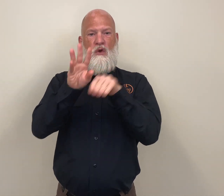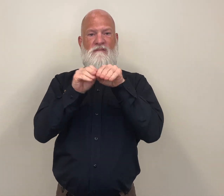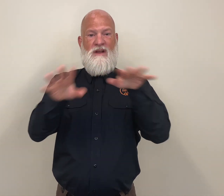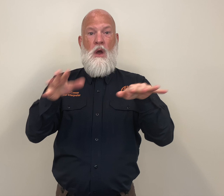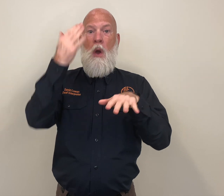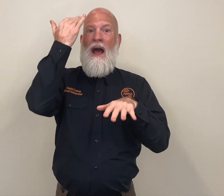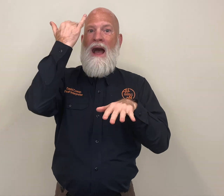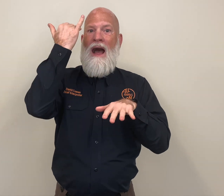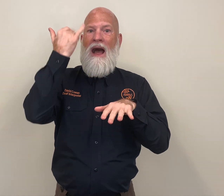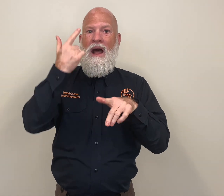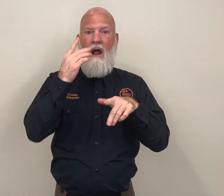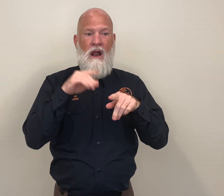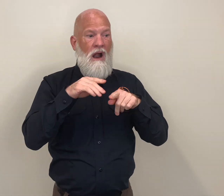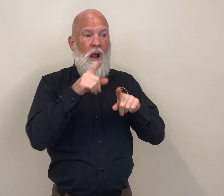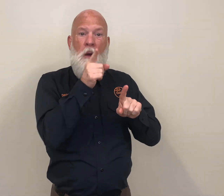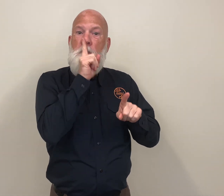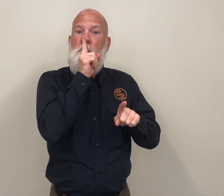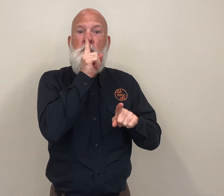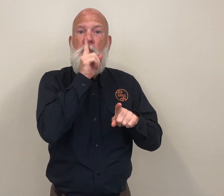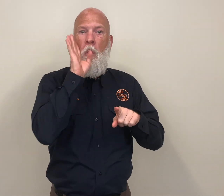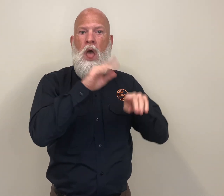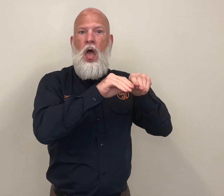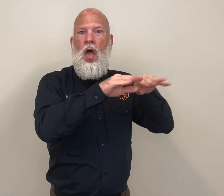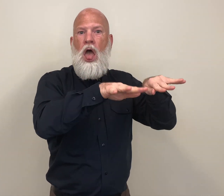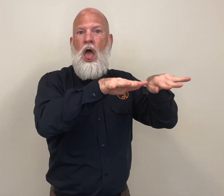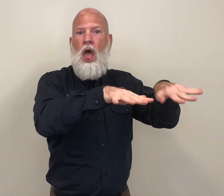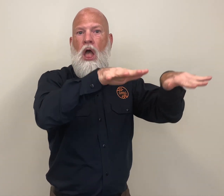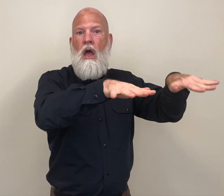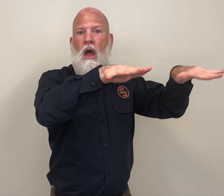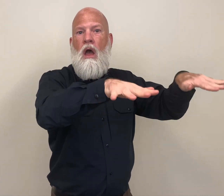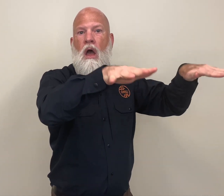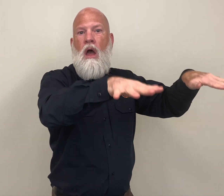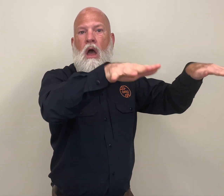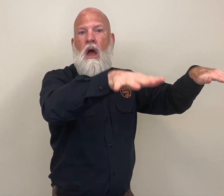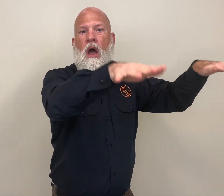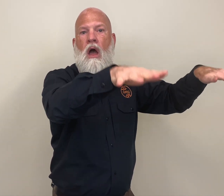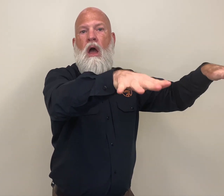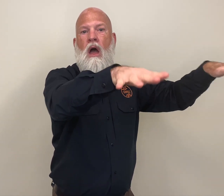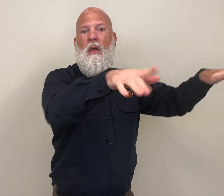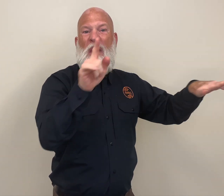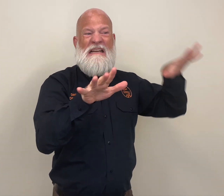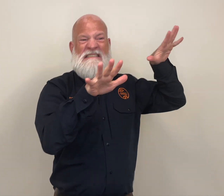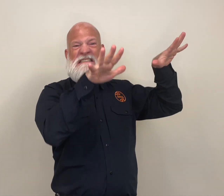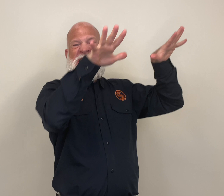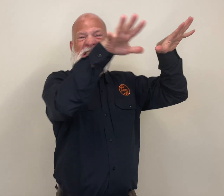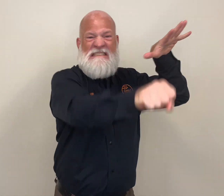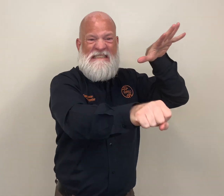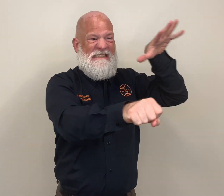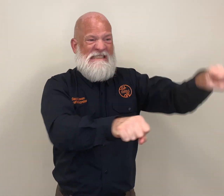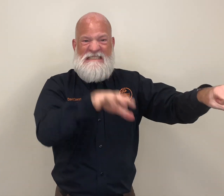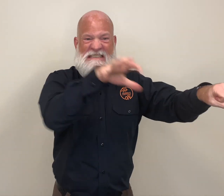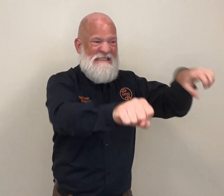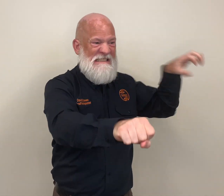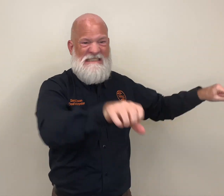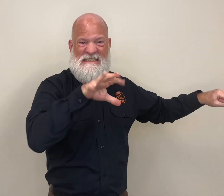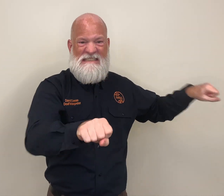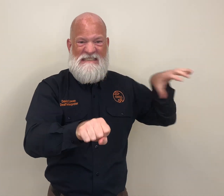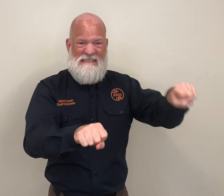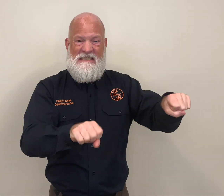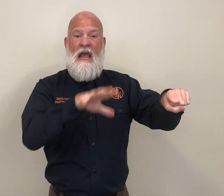who's been tested and found to be COVID-19 positive. The goal is to catch these outbreaks and encourage